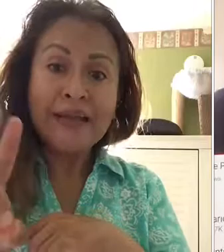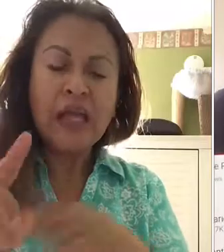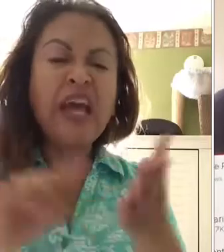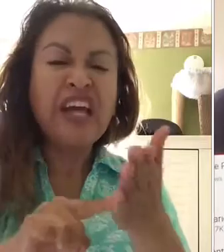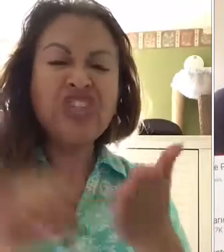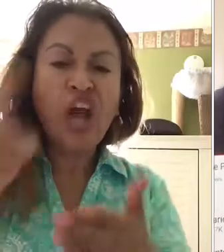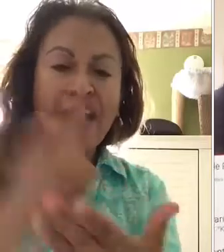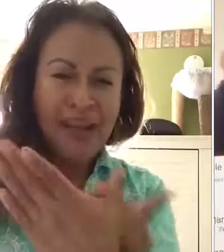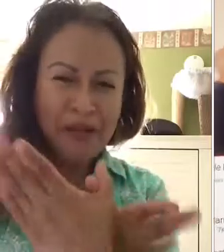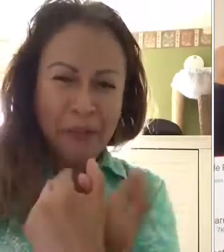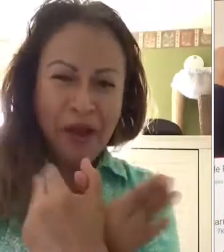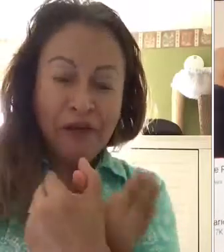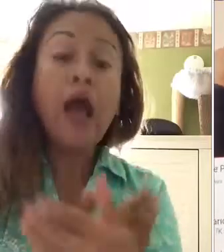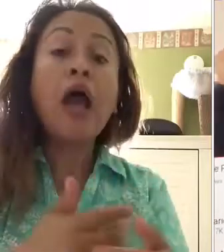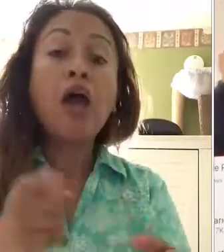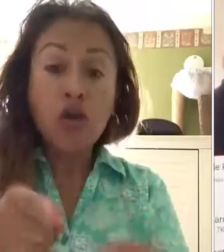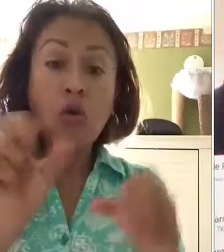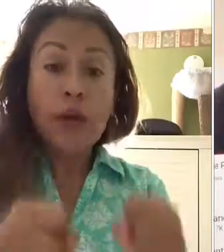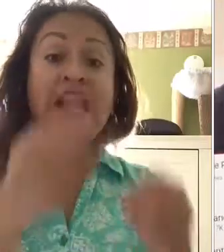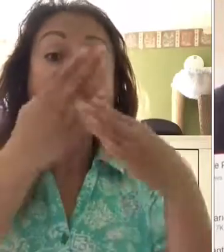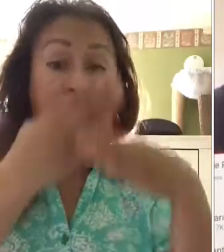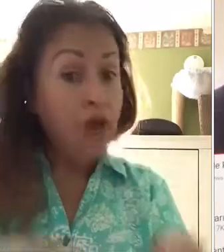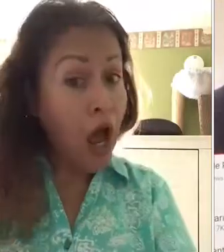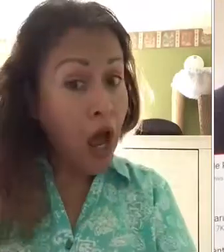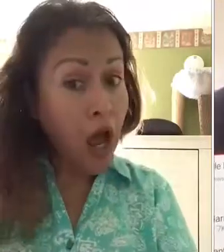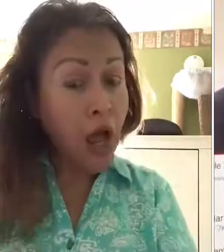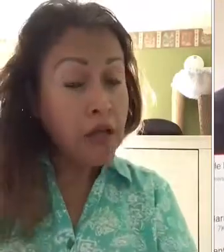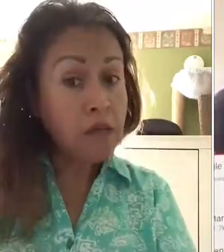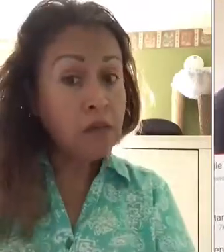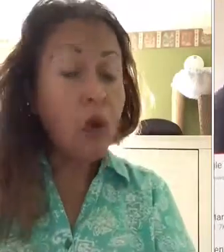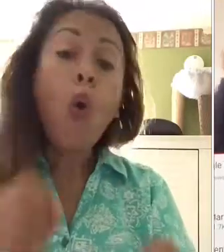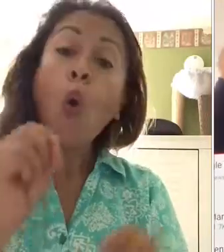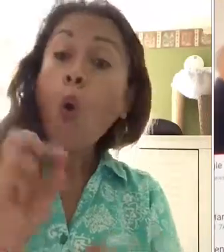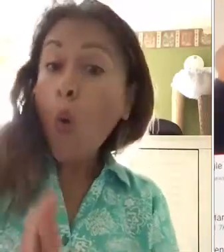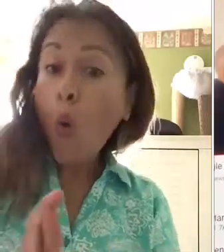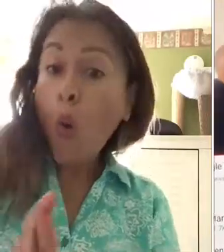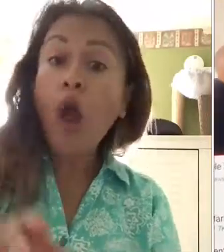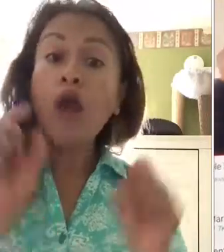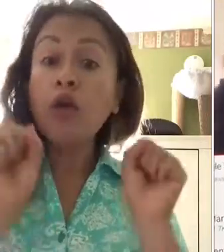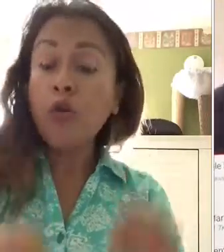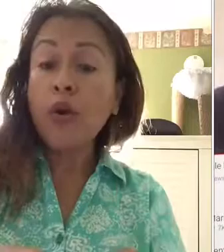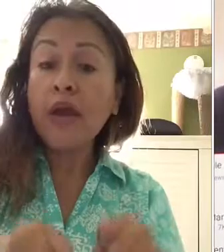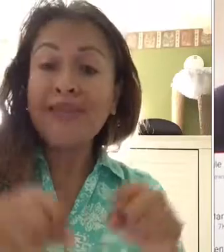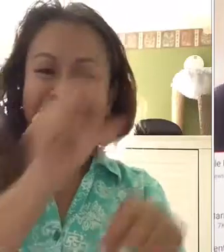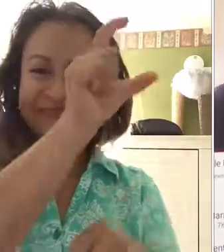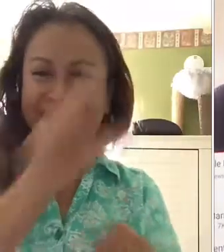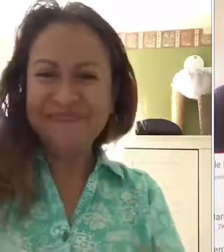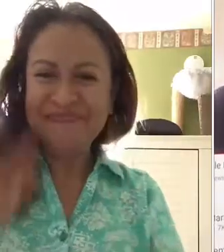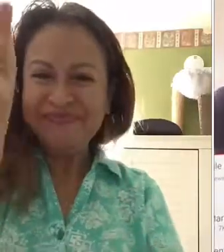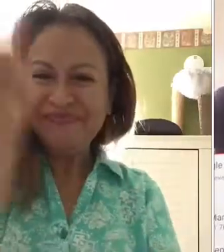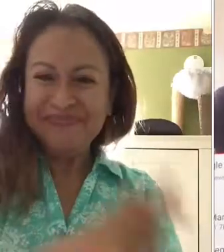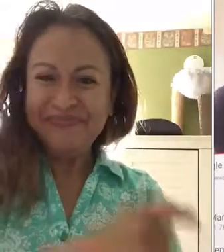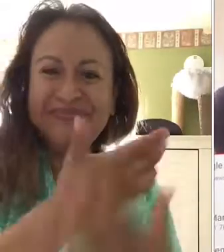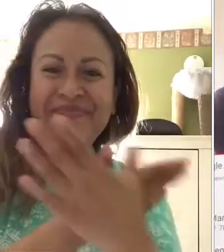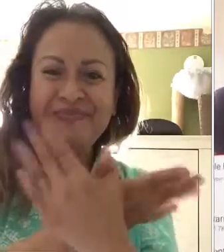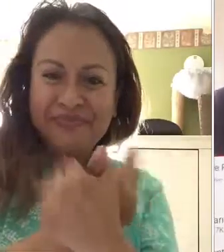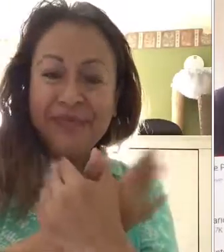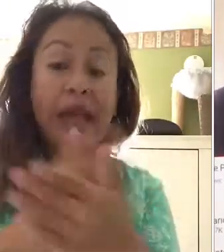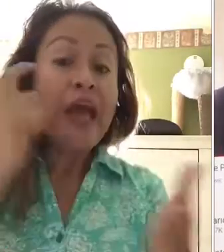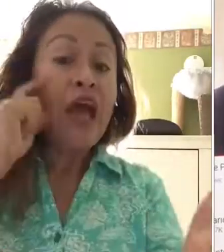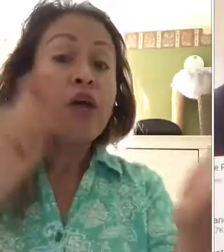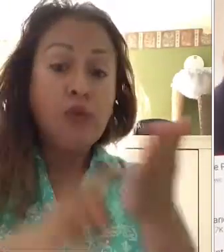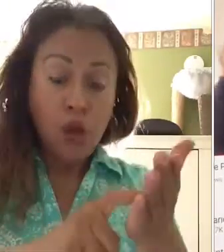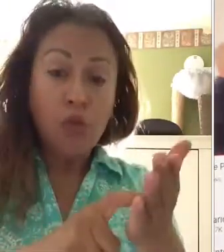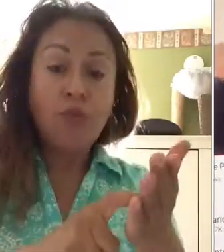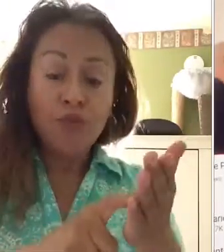check. So what we can do, you can either divide these and see if they're the same, or you can cross multiply again and see if these cross products